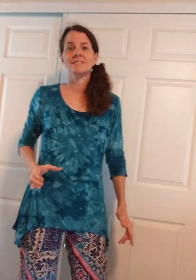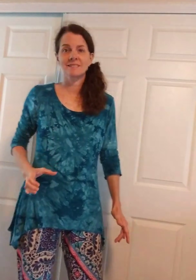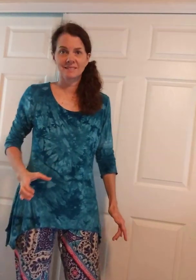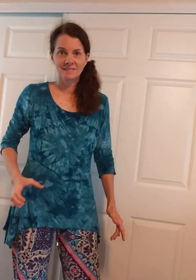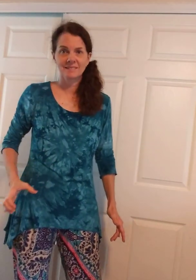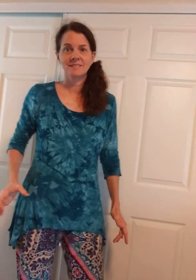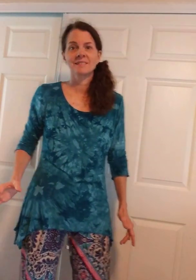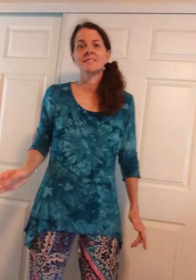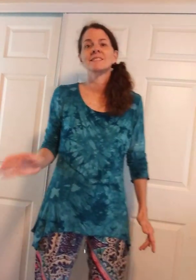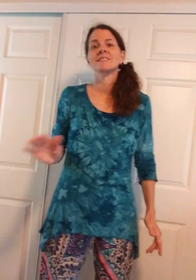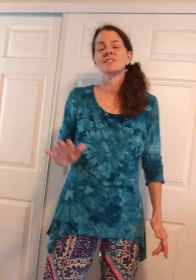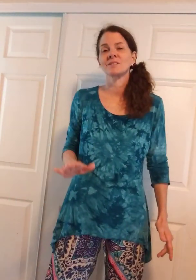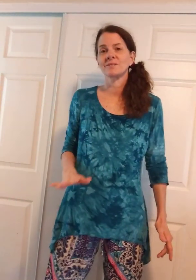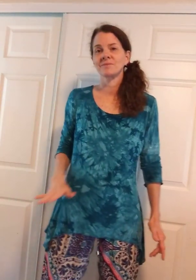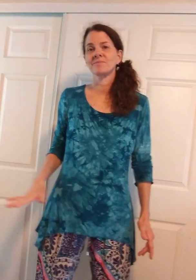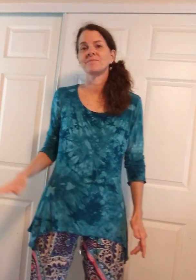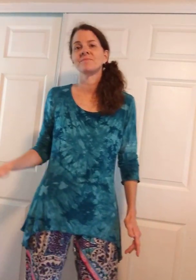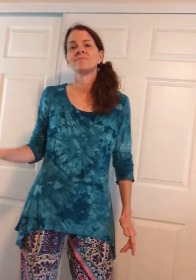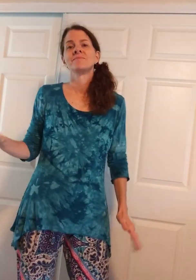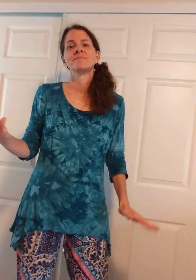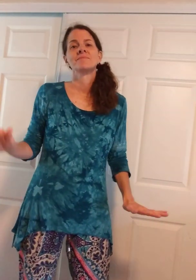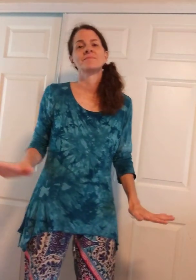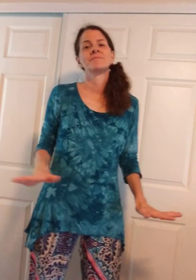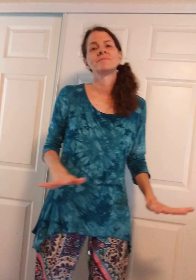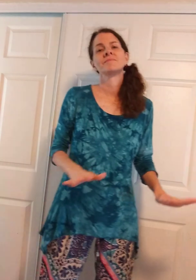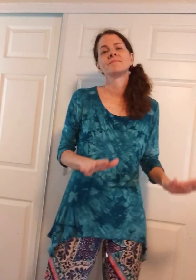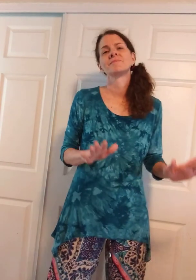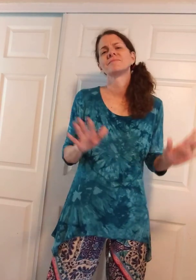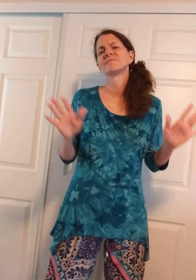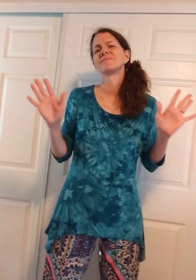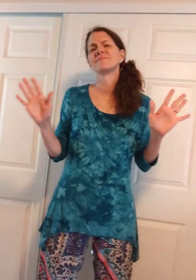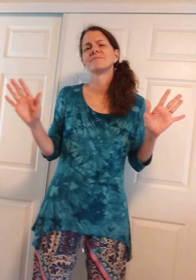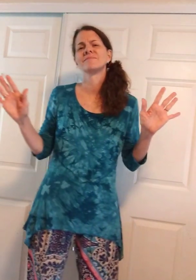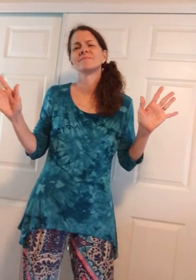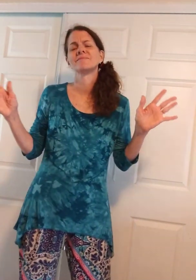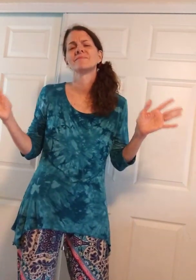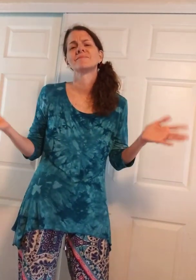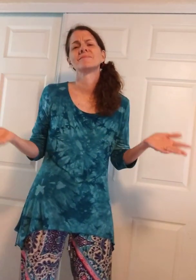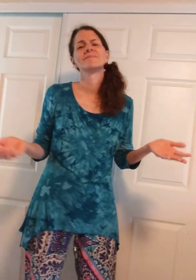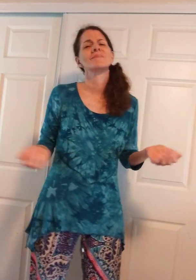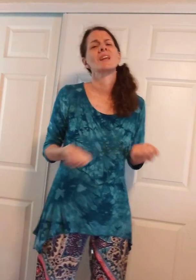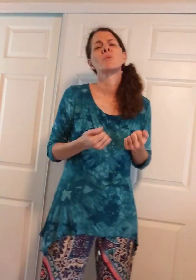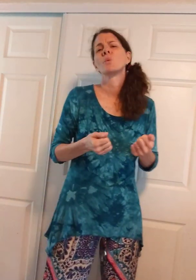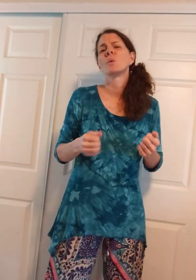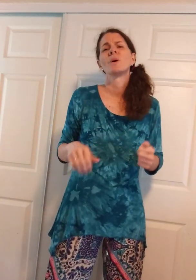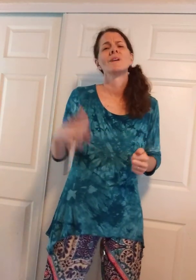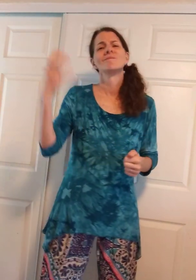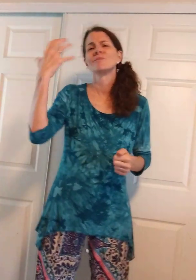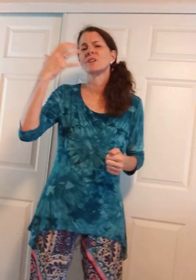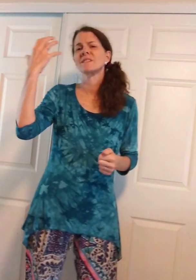Oh come to Father's arms open wide.